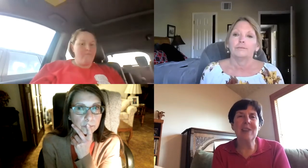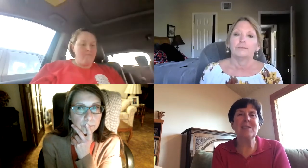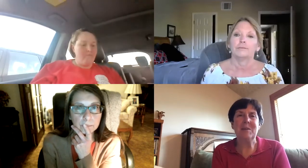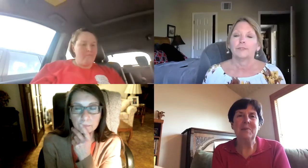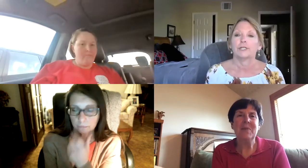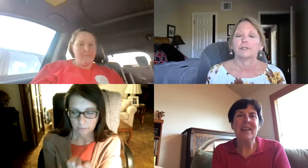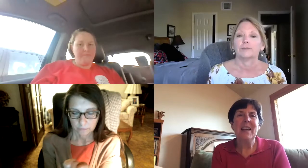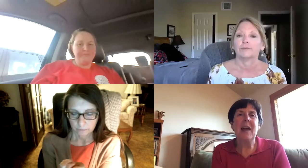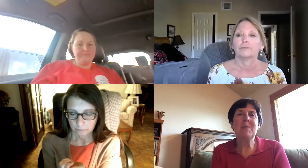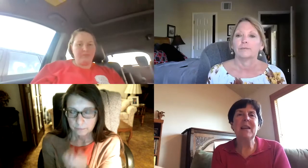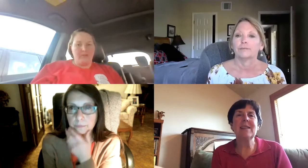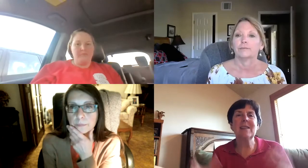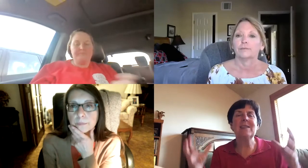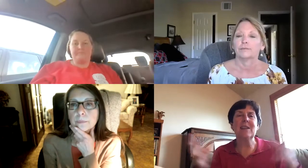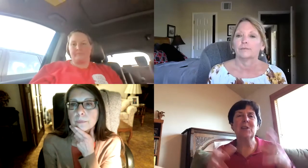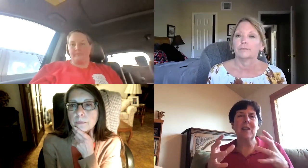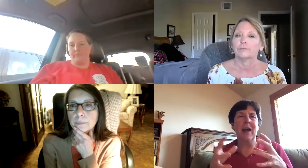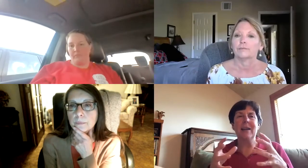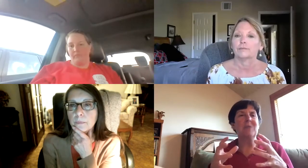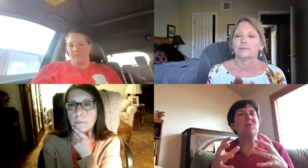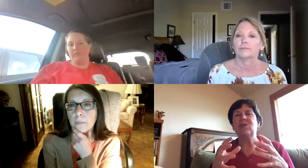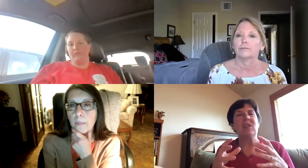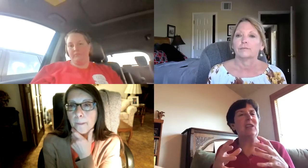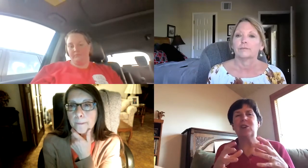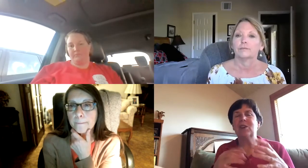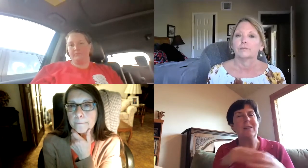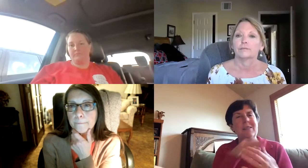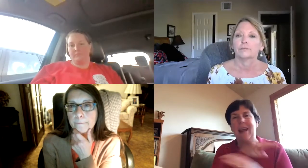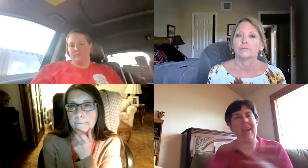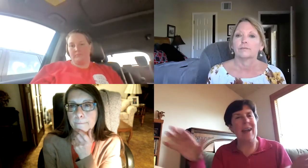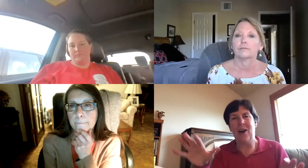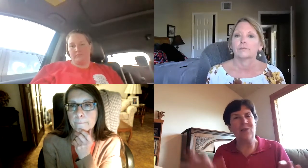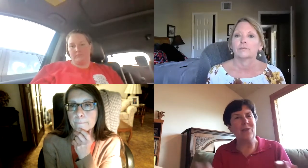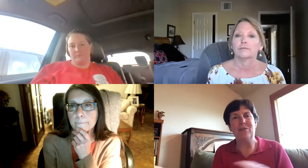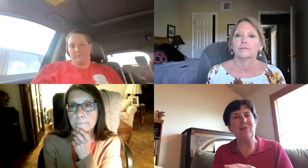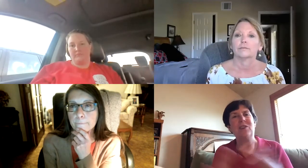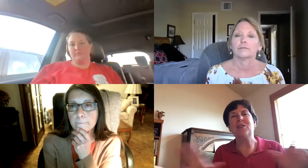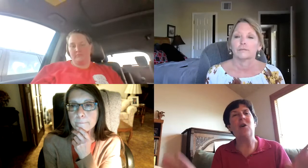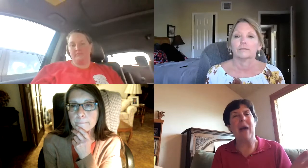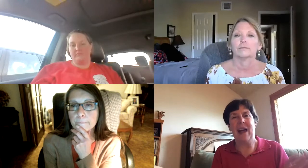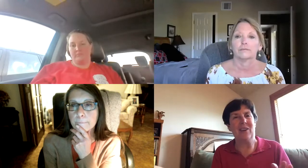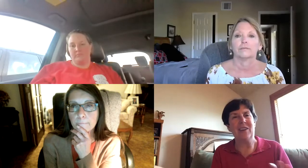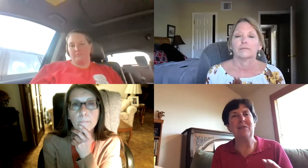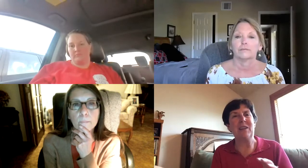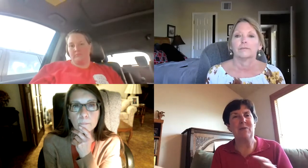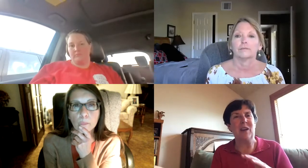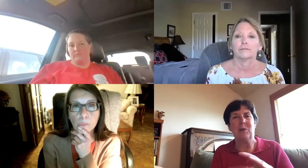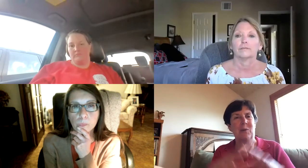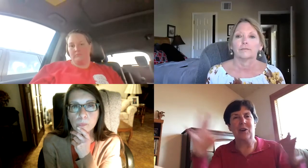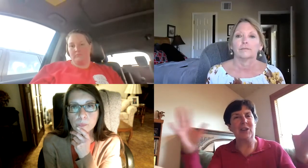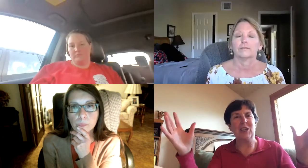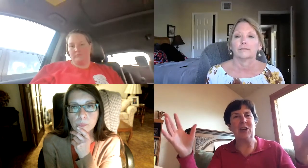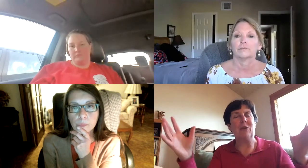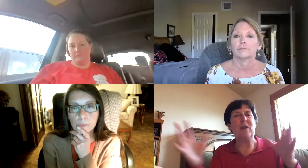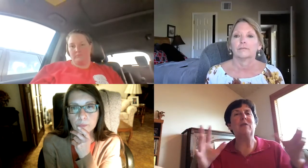That's awesome. So. And because it's such a tight community, you're going to stand out no matter, even if there